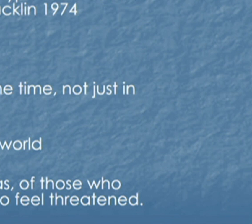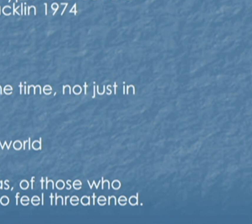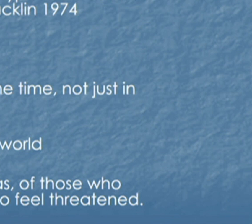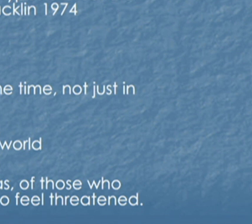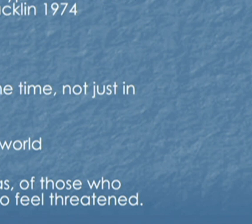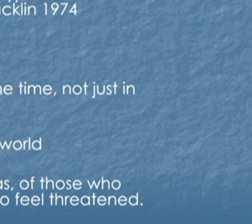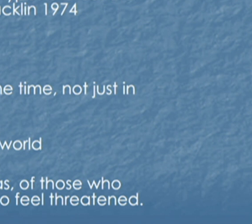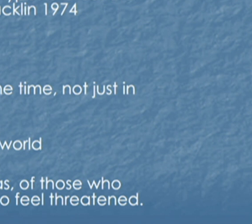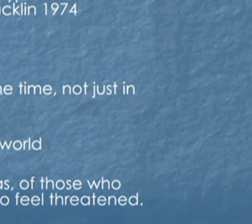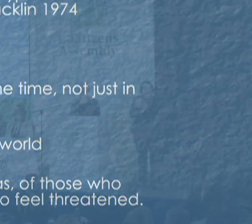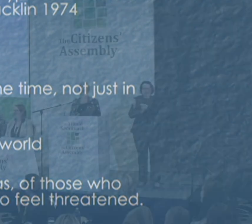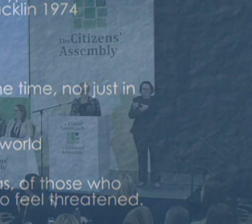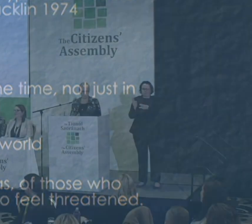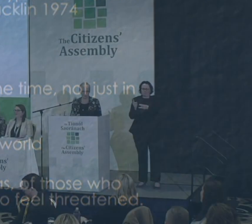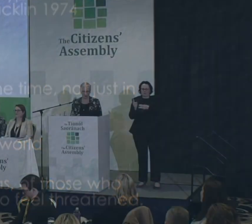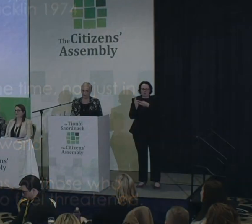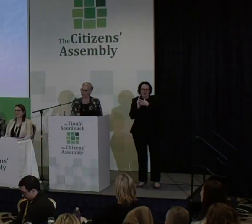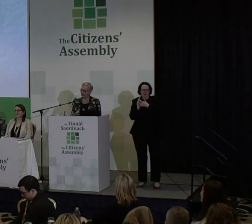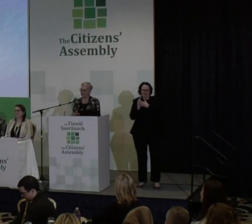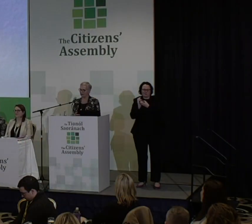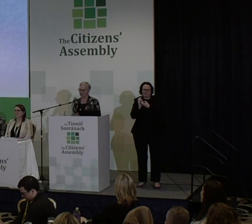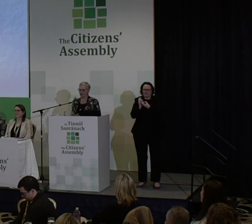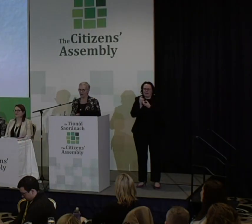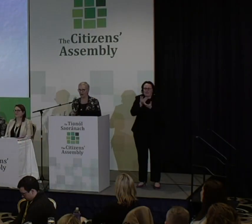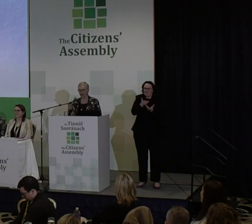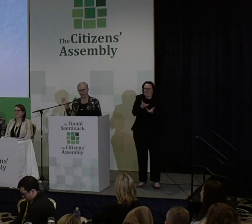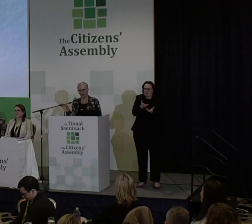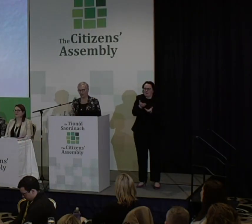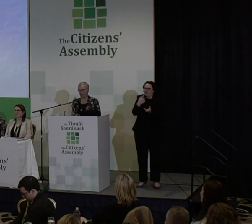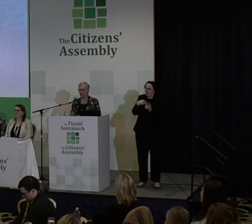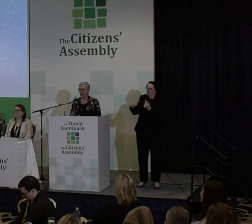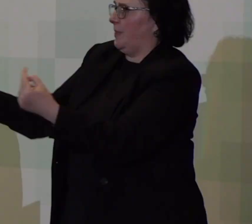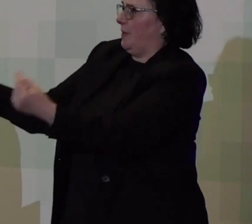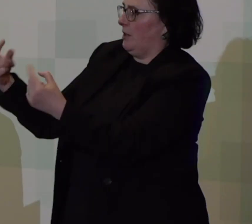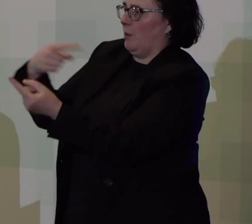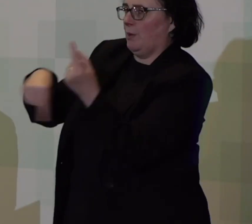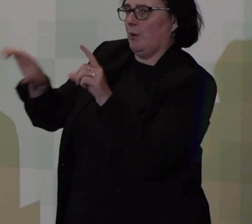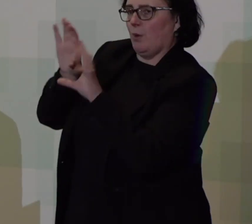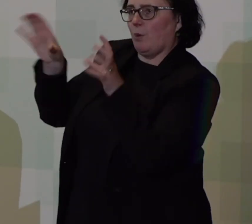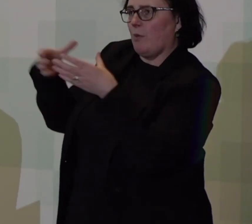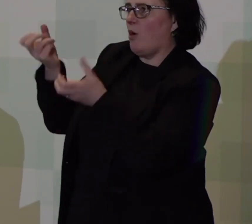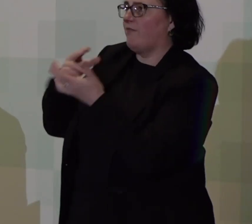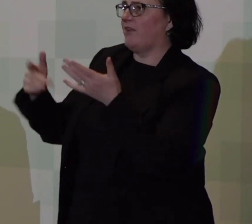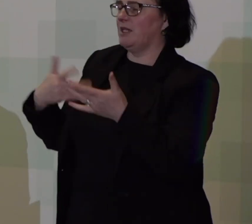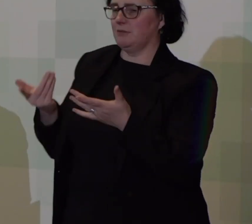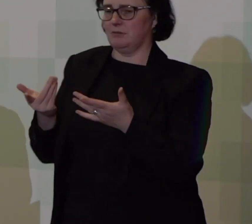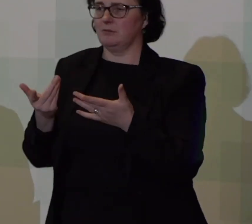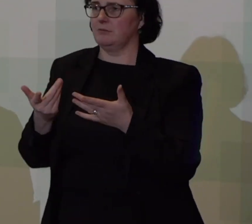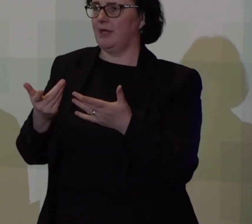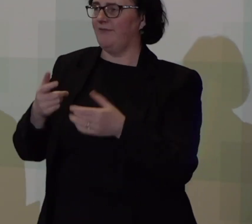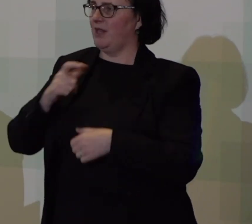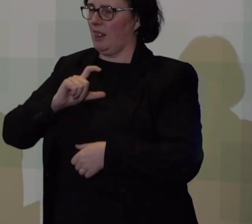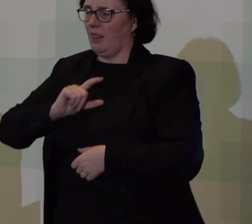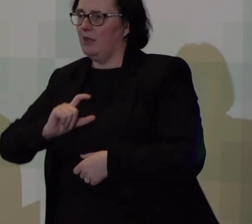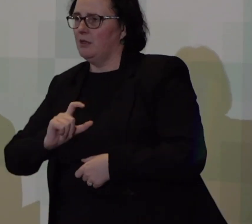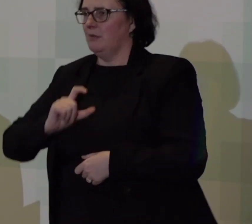to relinquish it, or those who feel threatened in some way by another group, or those who want to bolster their own feelings. So